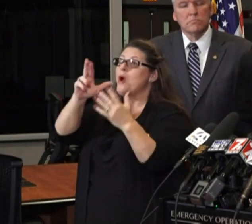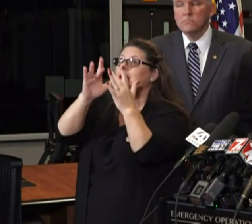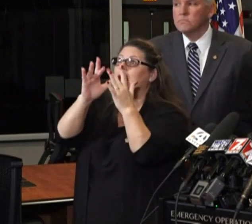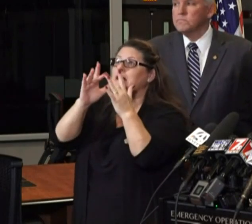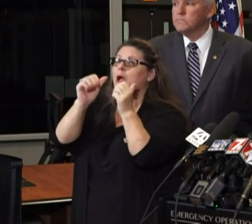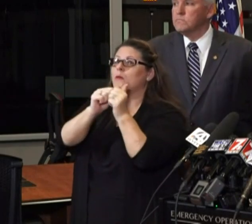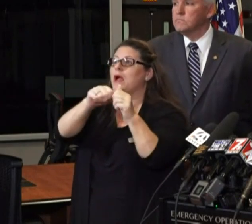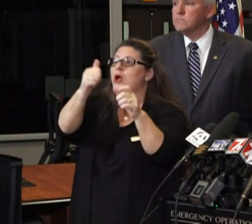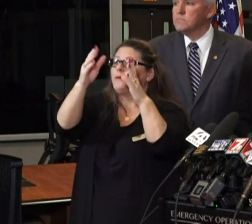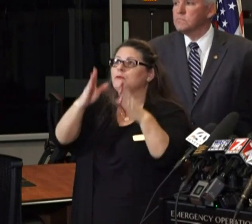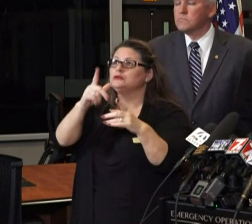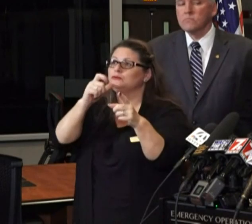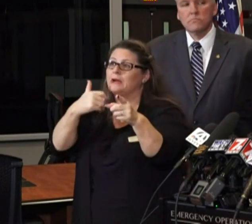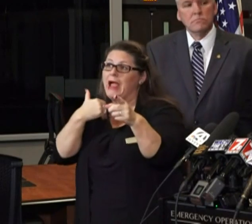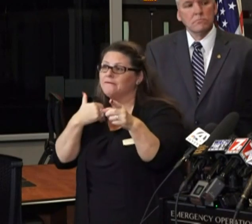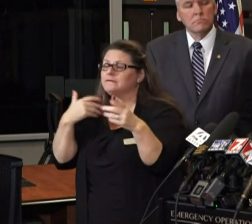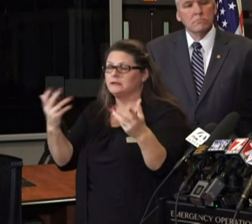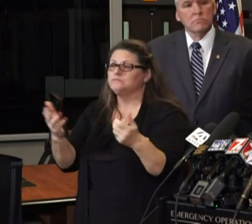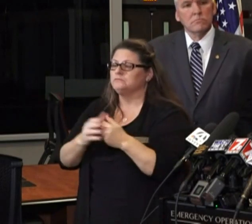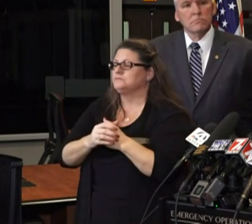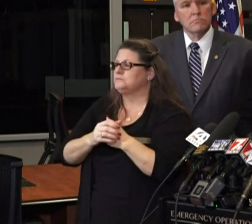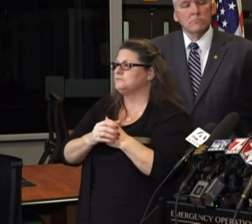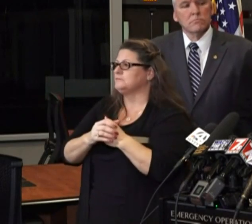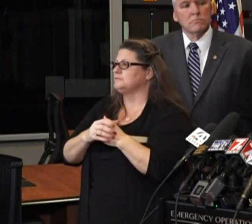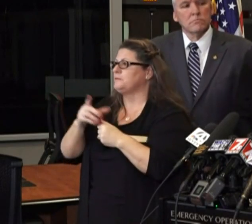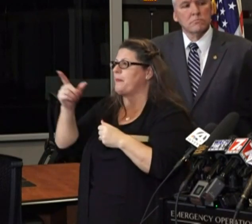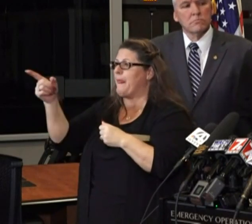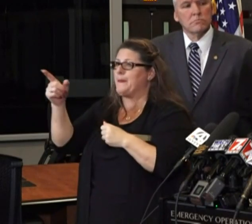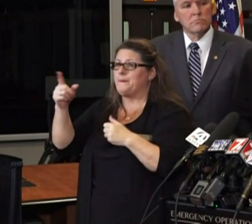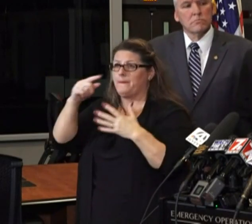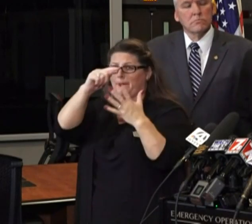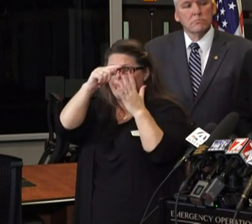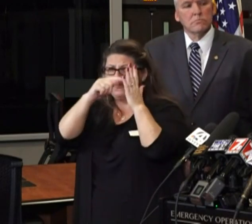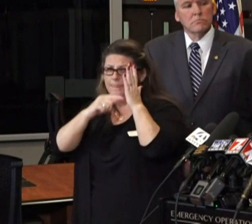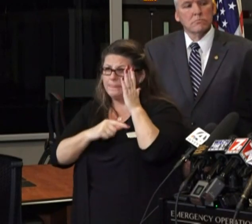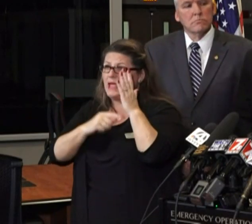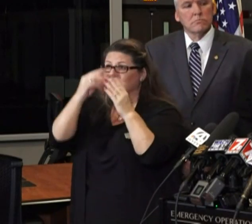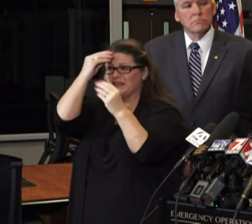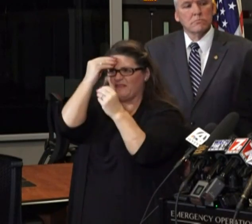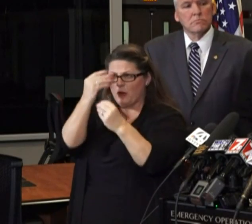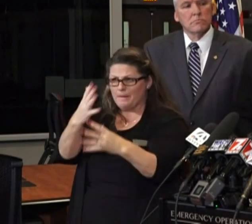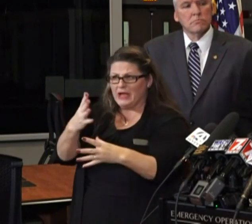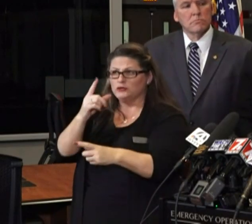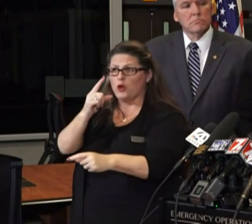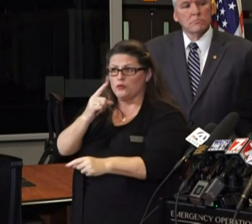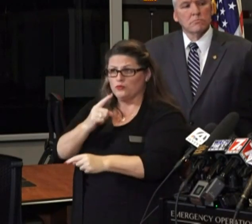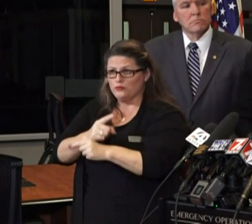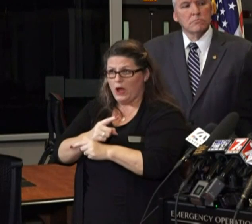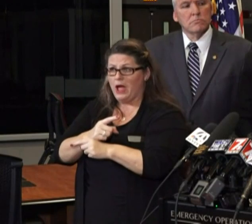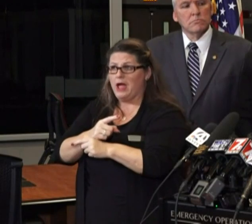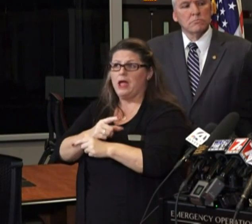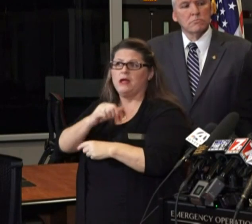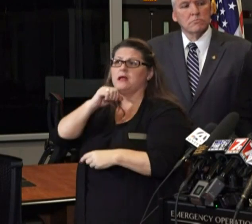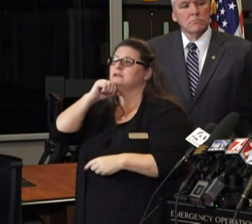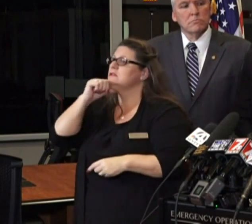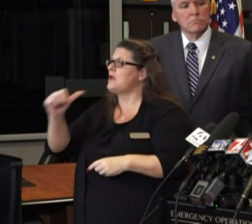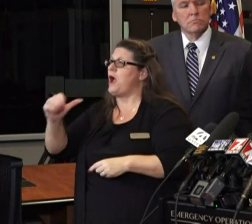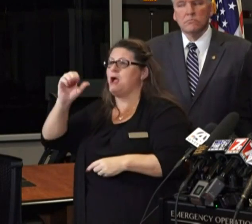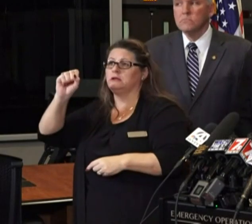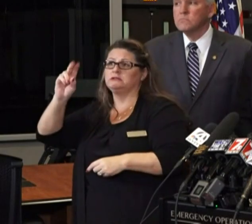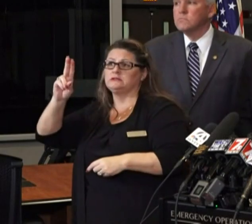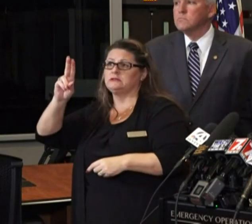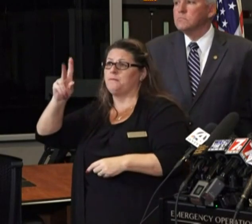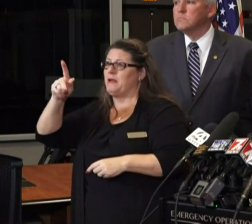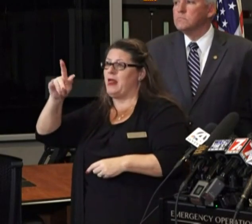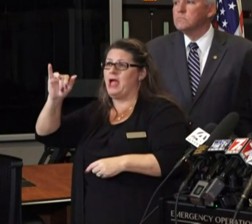like that. So these resources, and correct me if I'm wrong, mm-hmm. sir, these resources are information, not physical supplies on the website. That is correct.